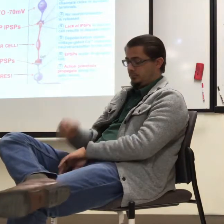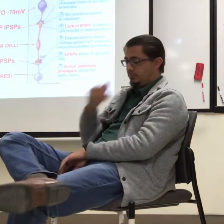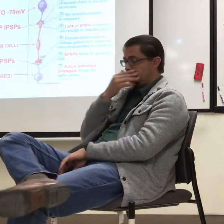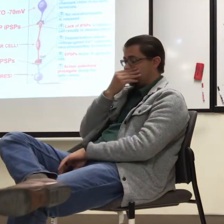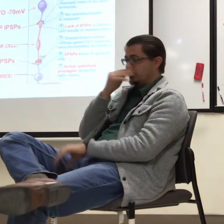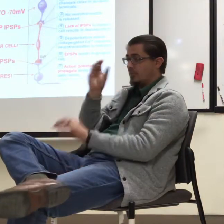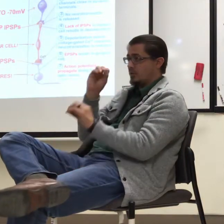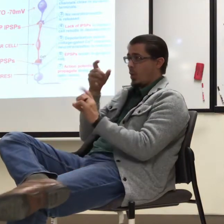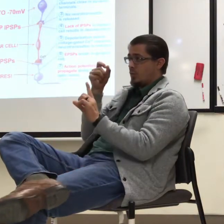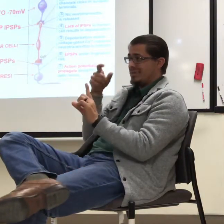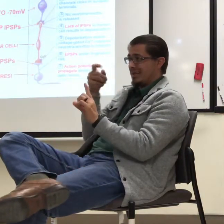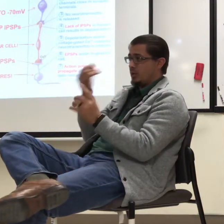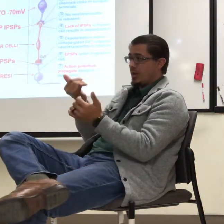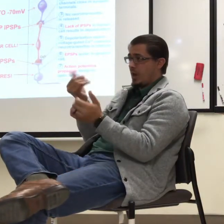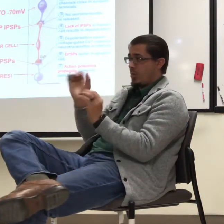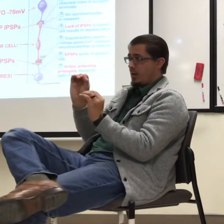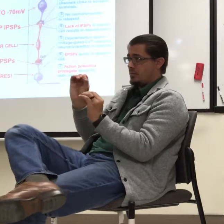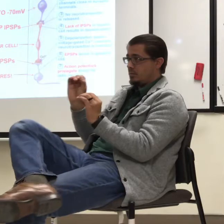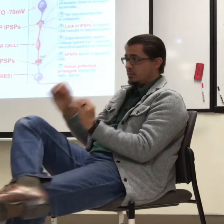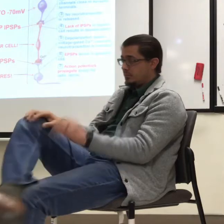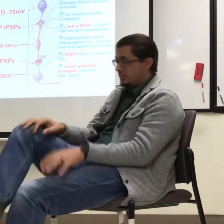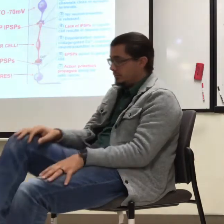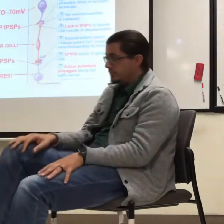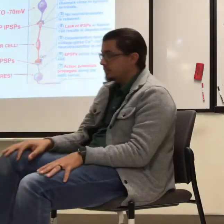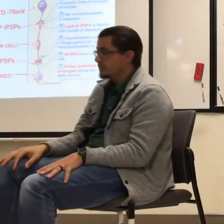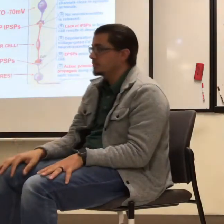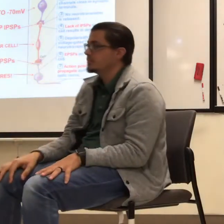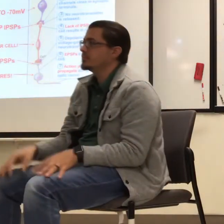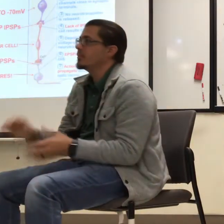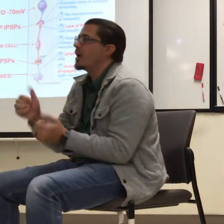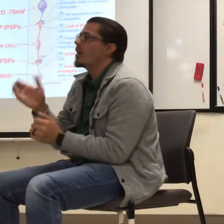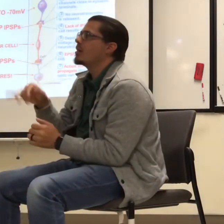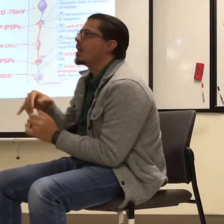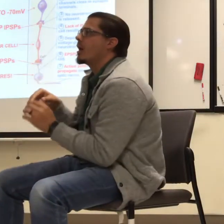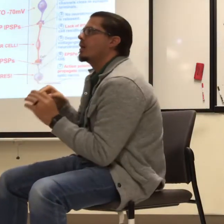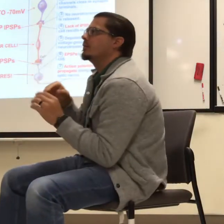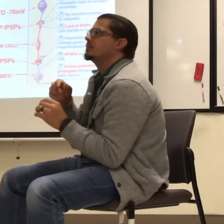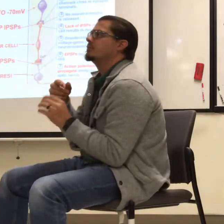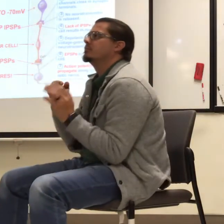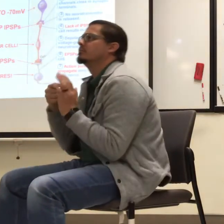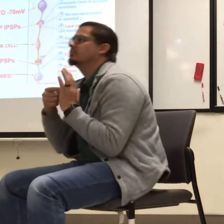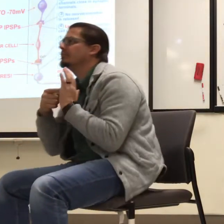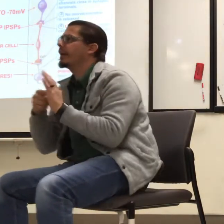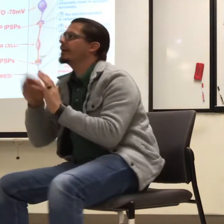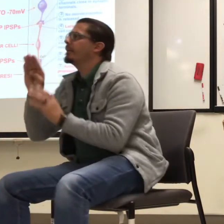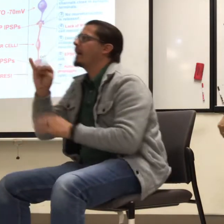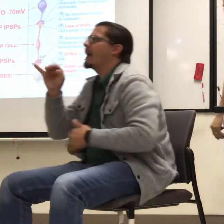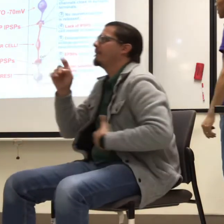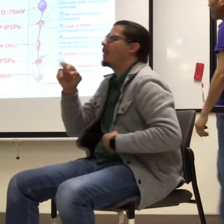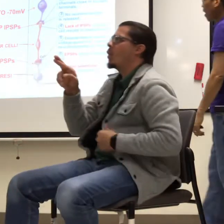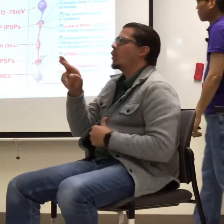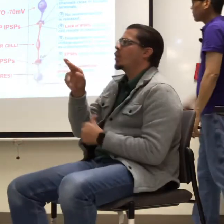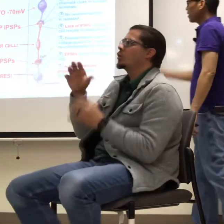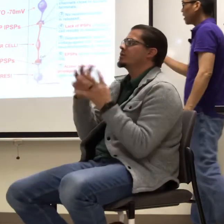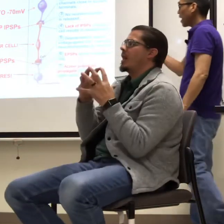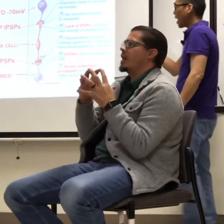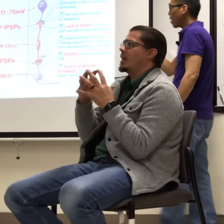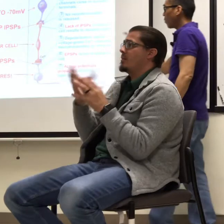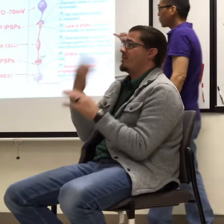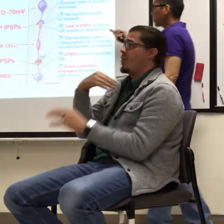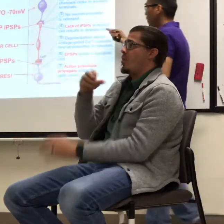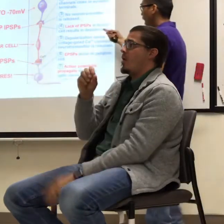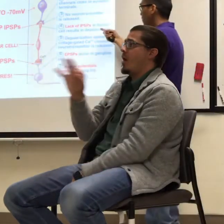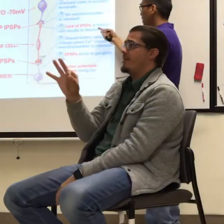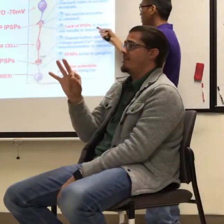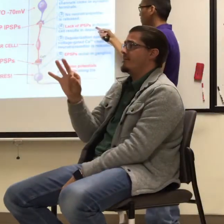There's no signal now, okay? So how does that affect the bipolar cell? Before, you were turning it off.